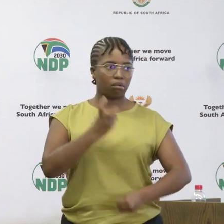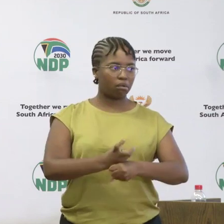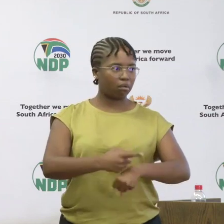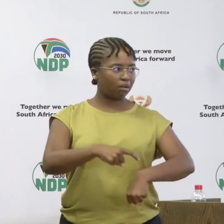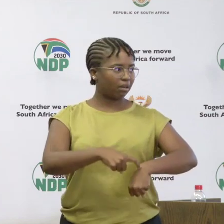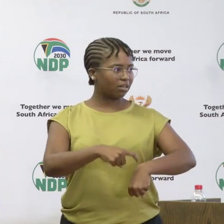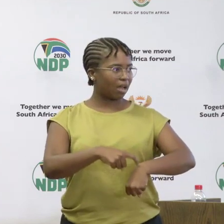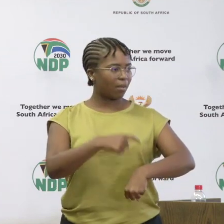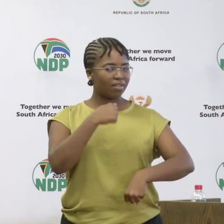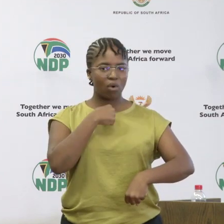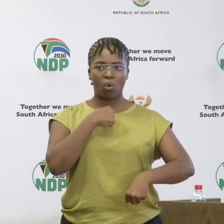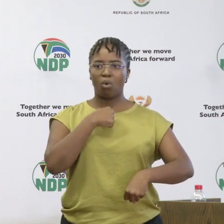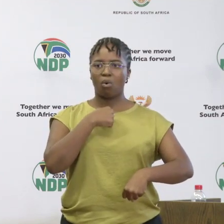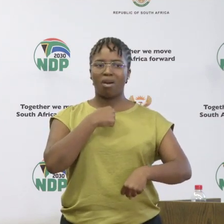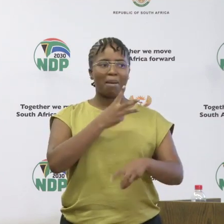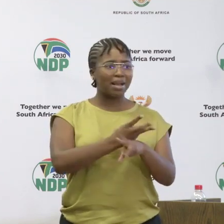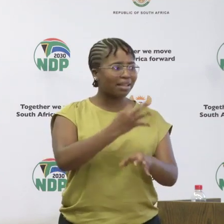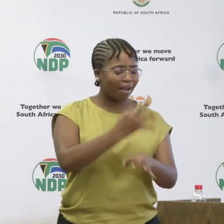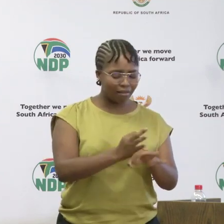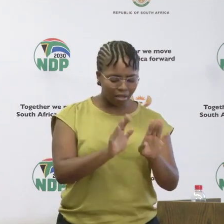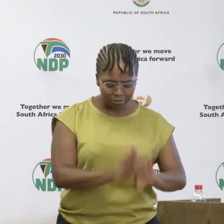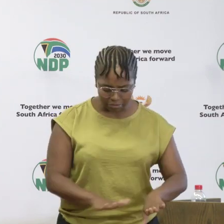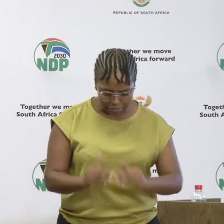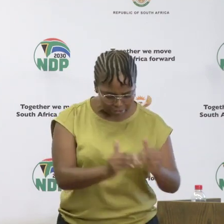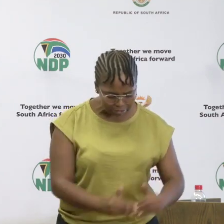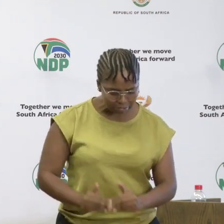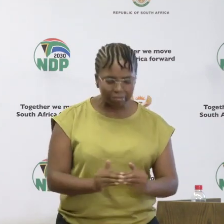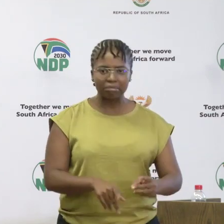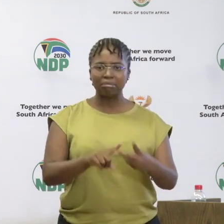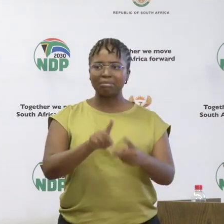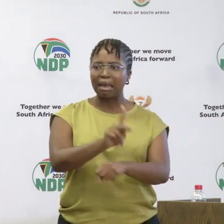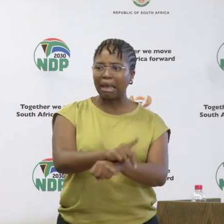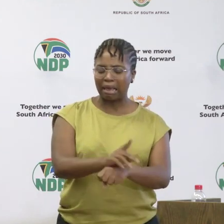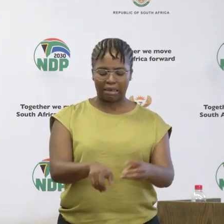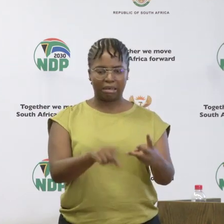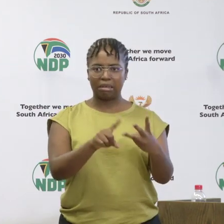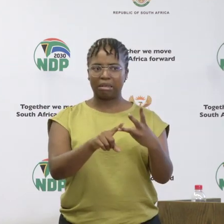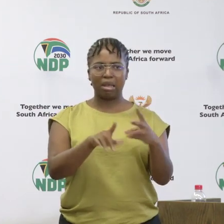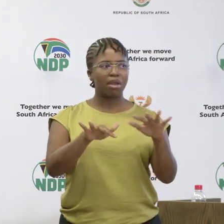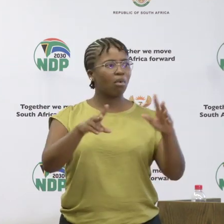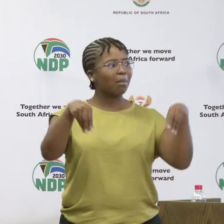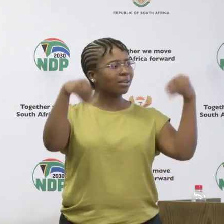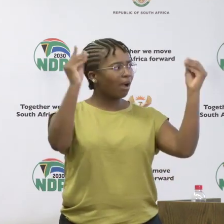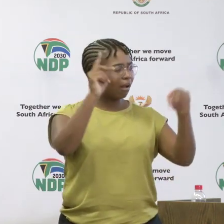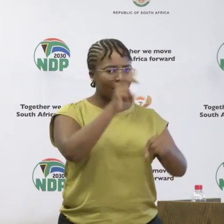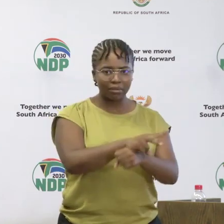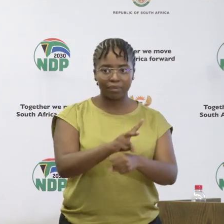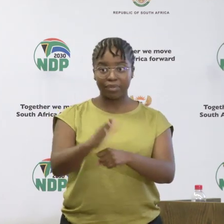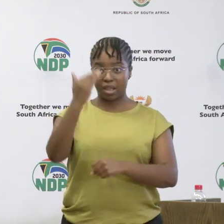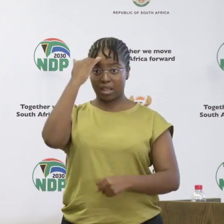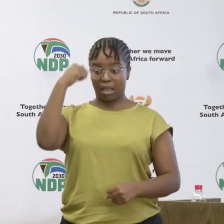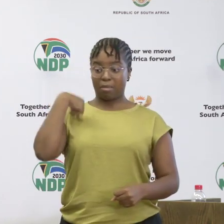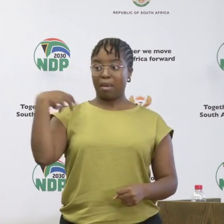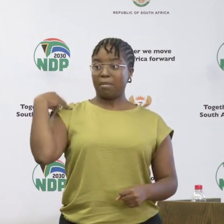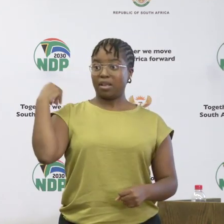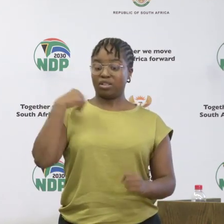testing time for parents, it's a testing time for everybody. And I know, as a Minister of Social